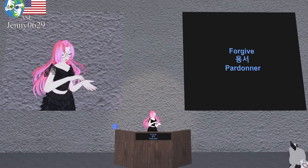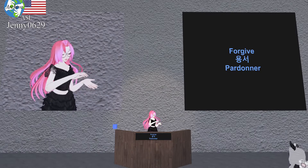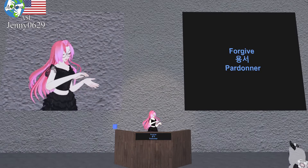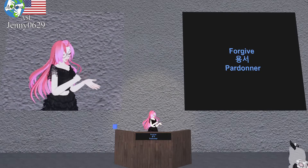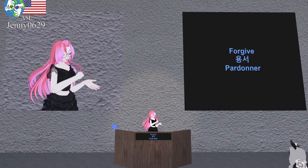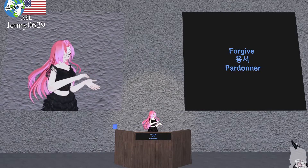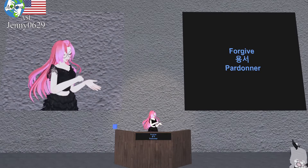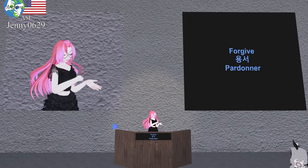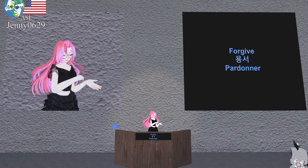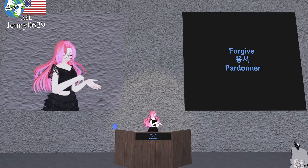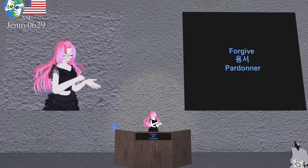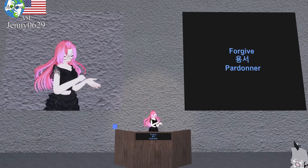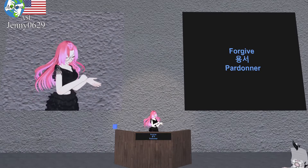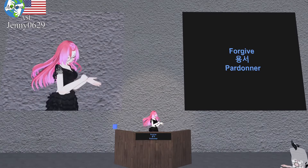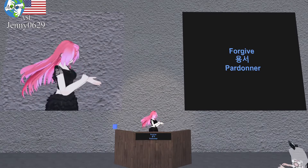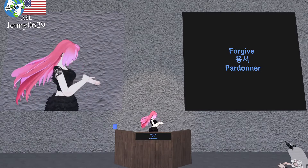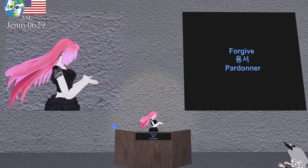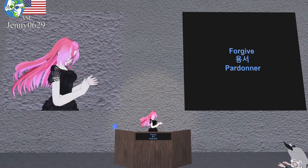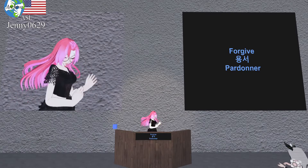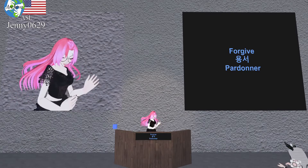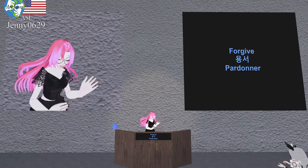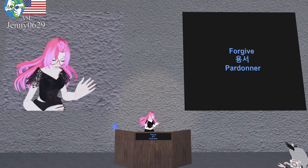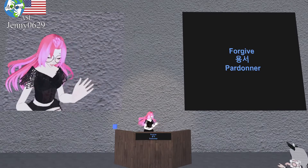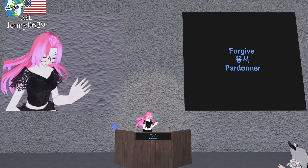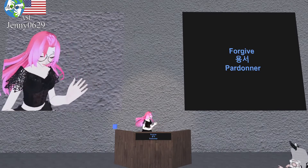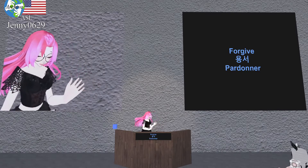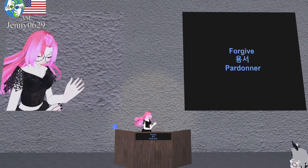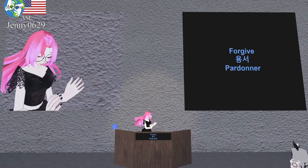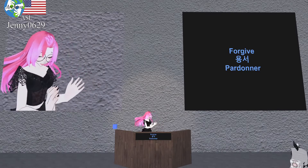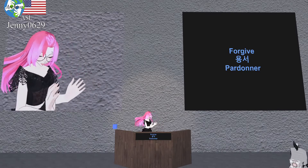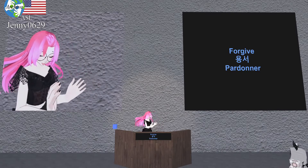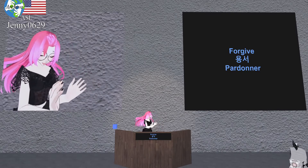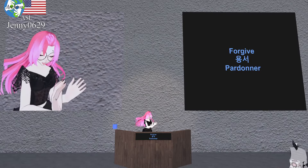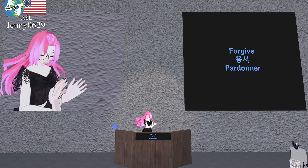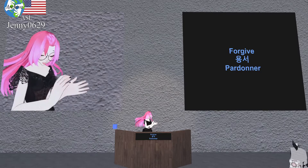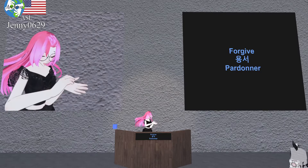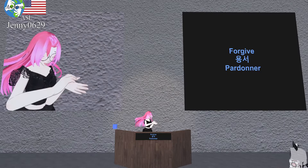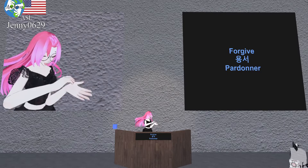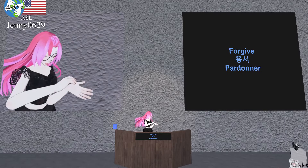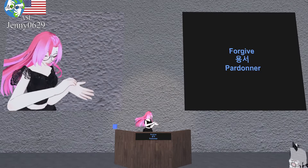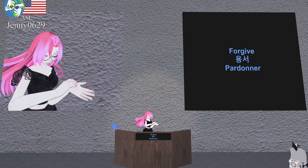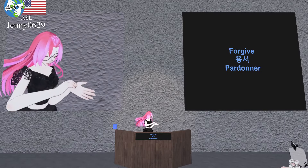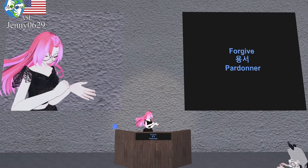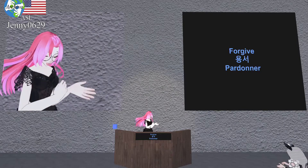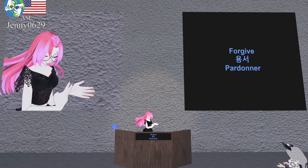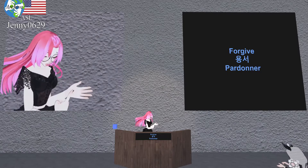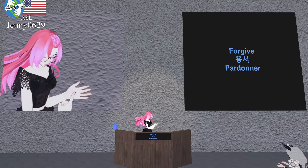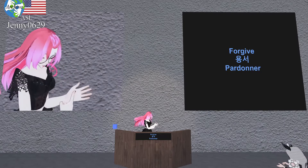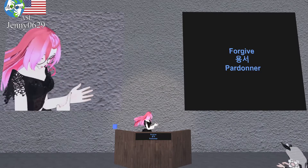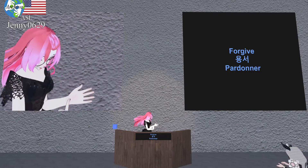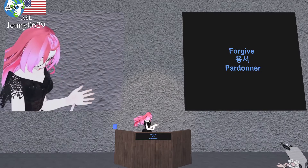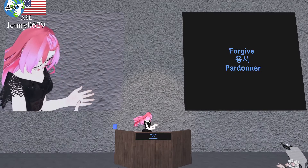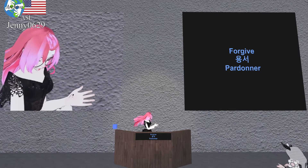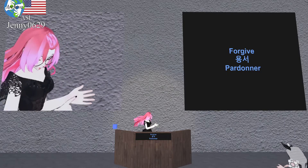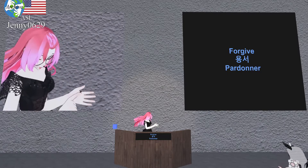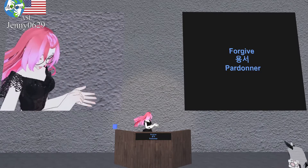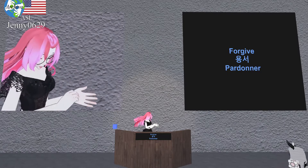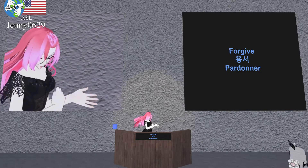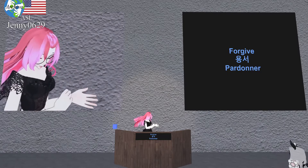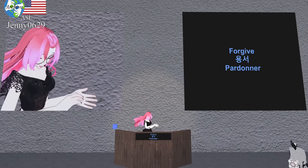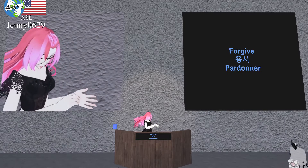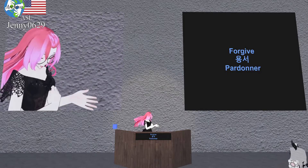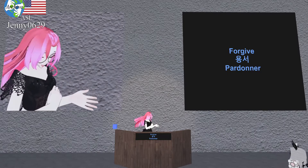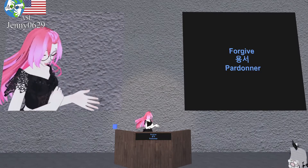so you're going to be doing it like this. So you have that open hand and kind of a relaxed hand right on the